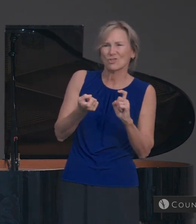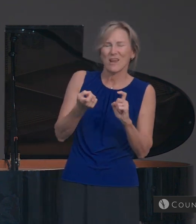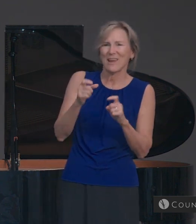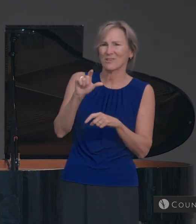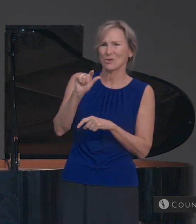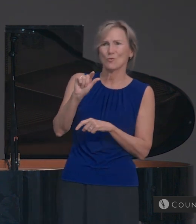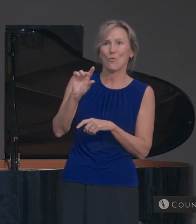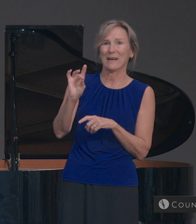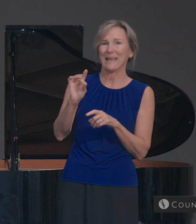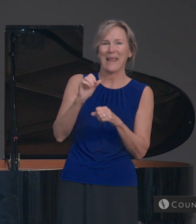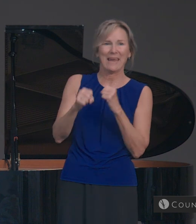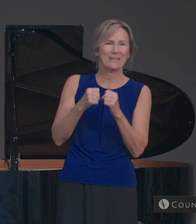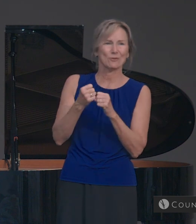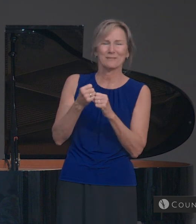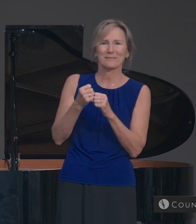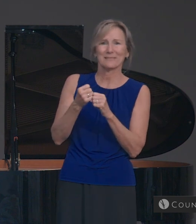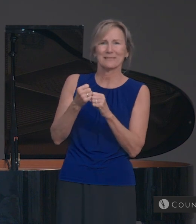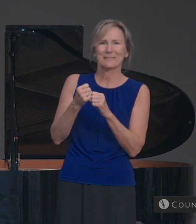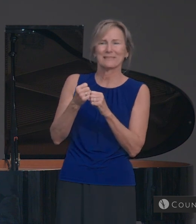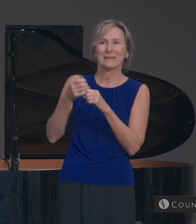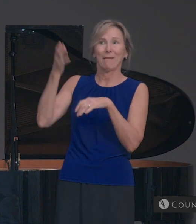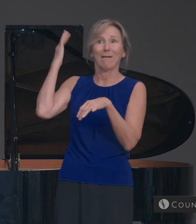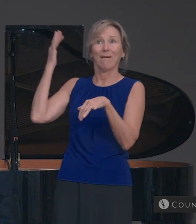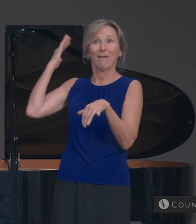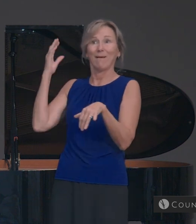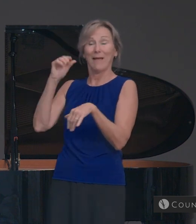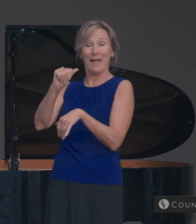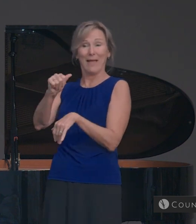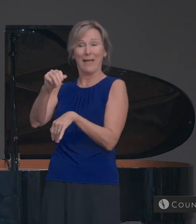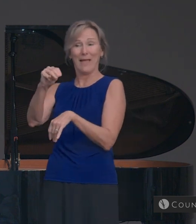ago, Amazon was a river in South America.